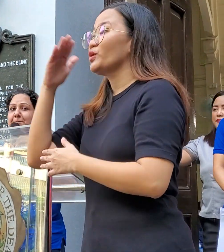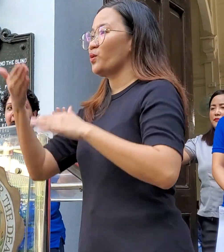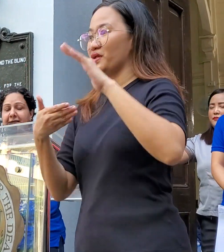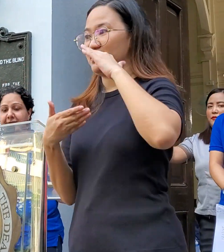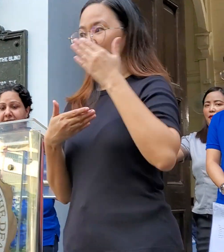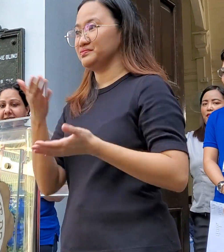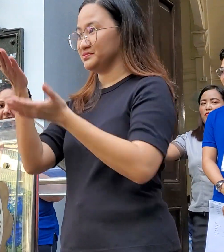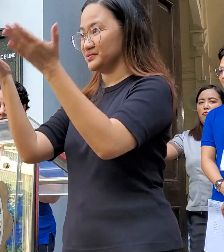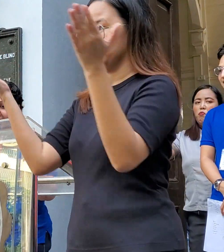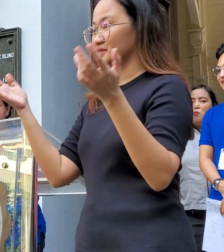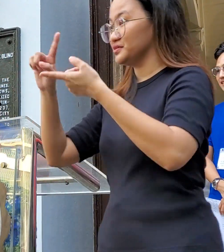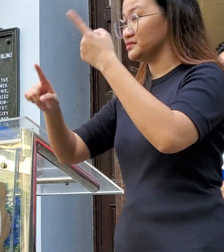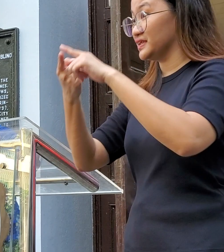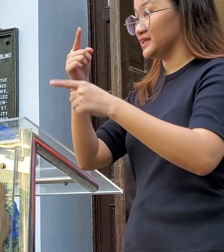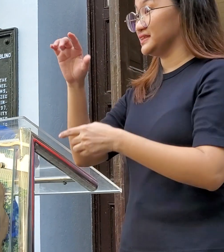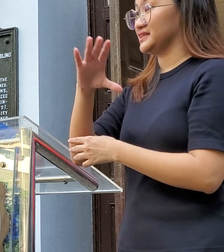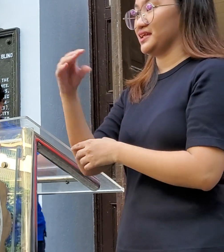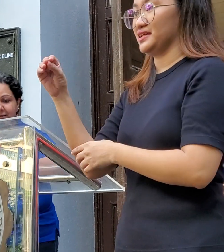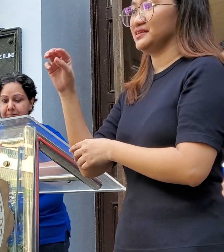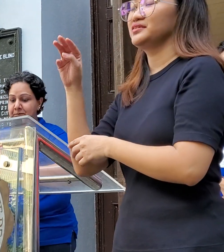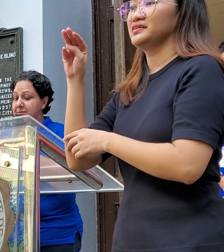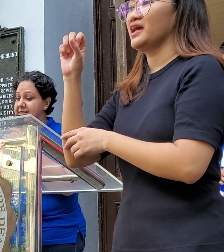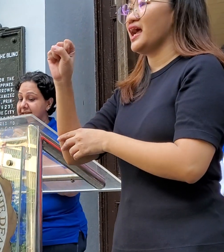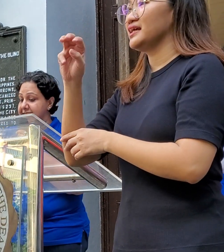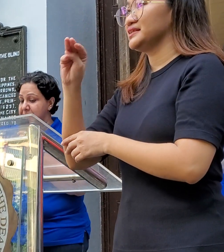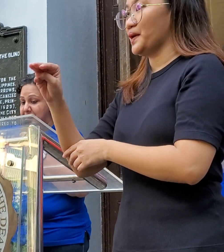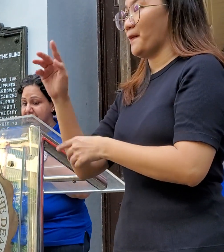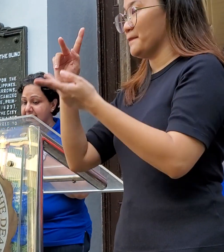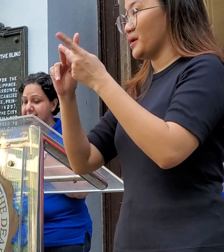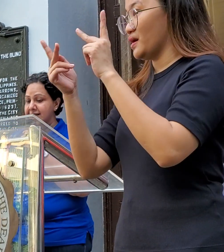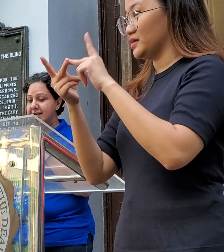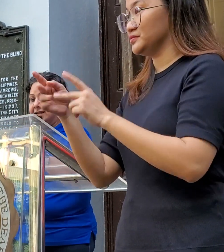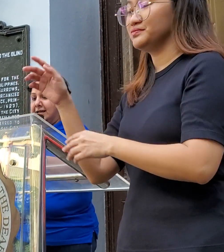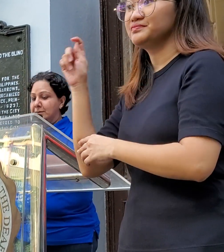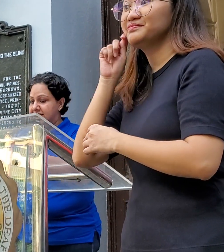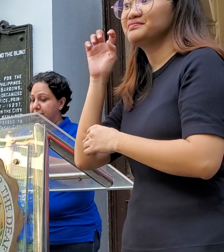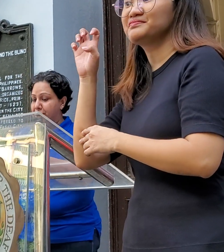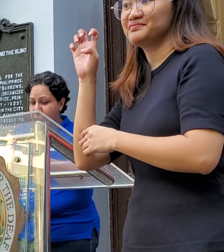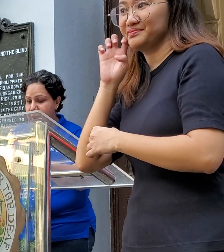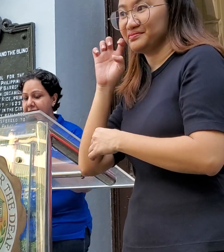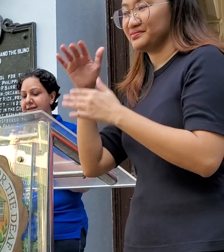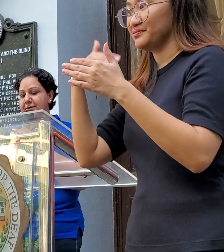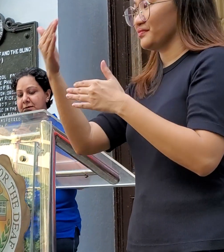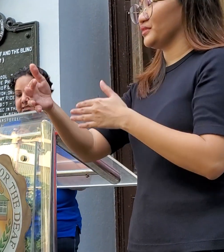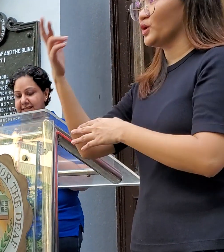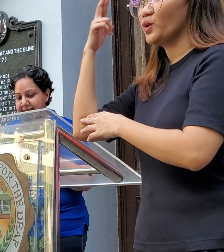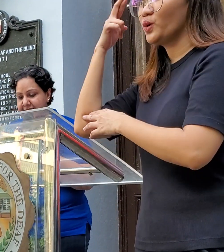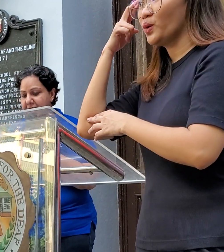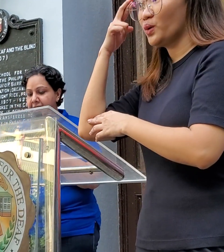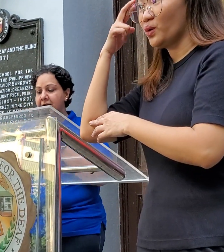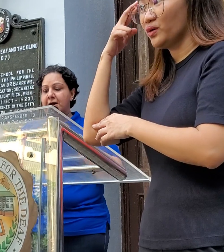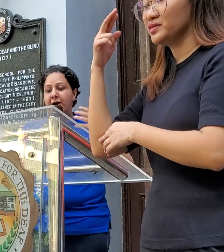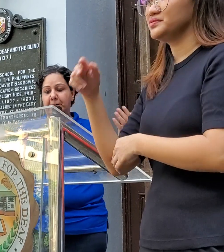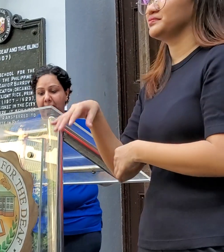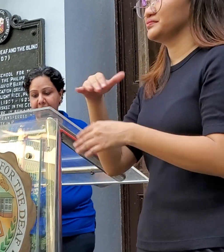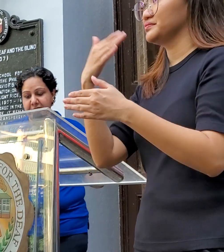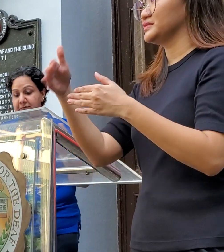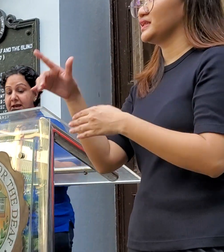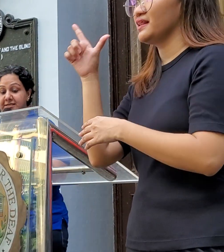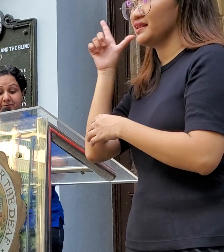friends, my partners at SM, starting off with Ms. Tess Espina, Mr. Roy, Ms. Linda,